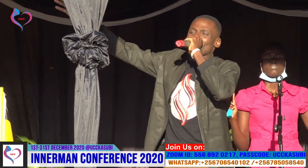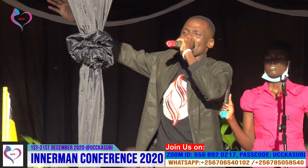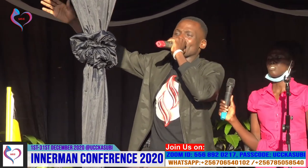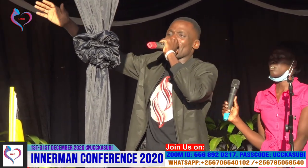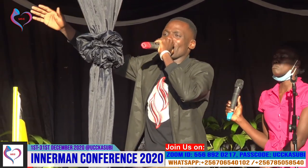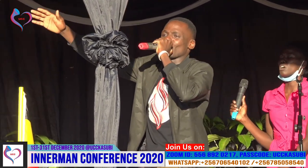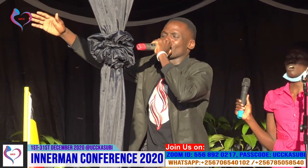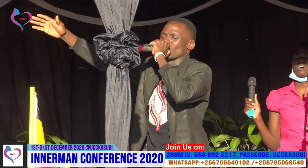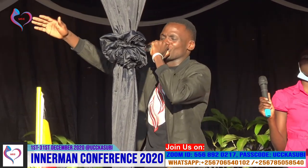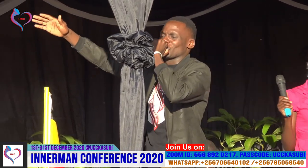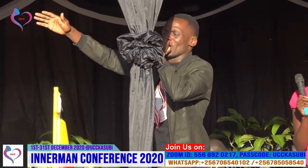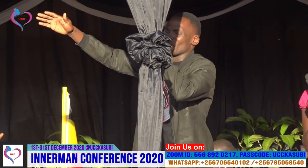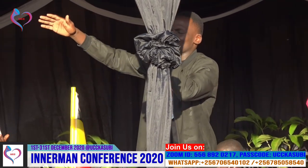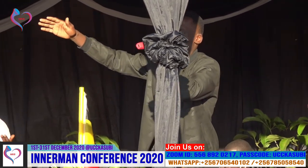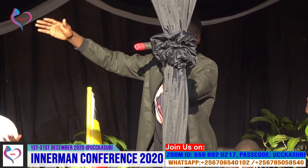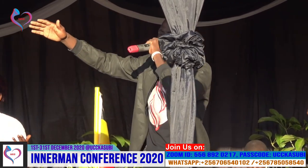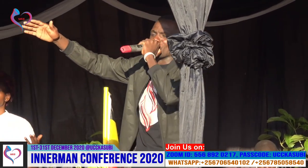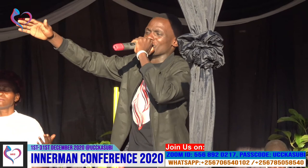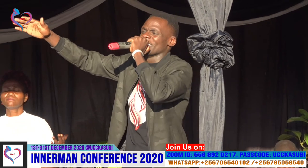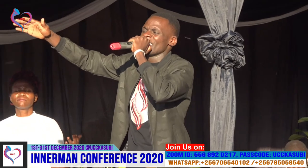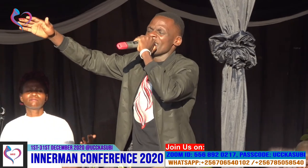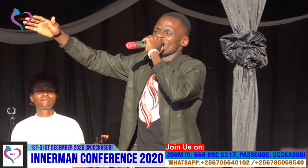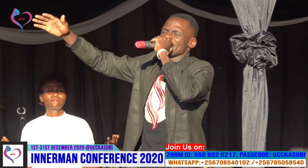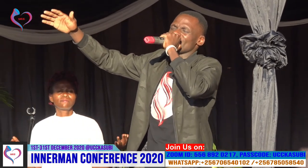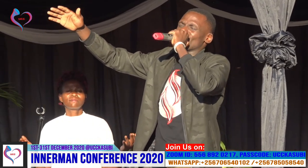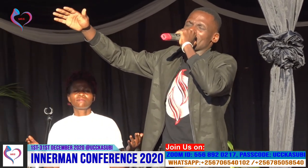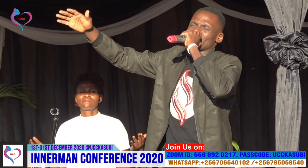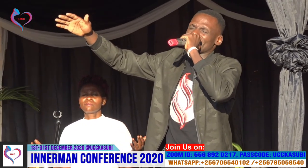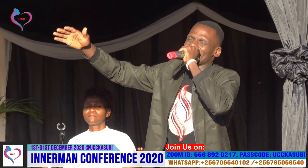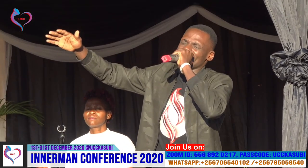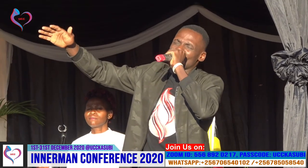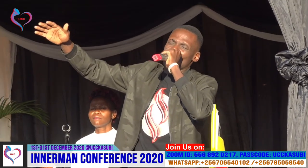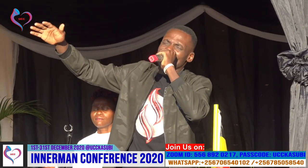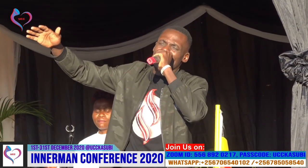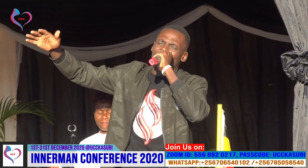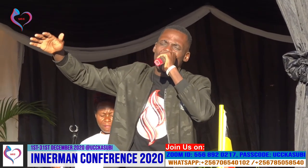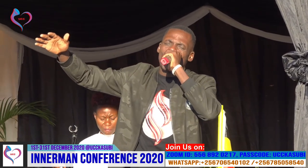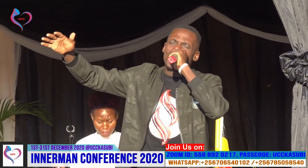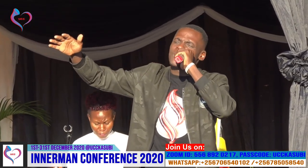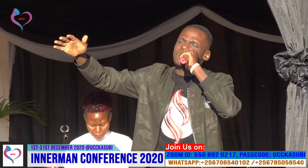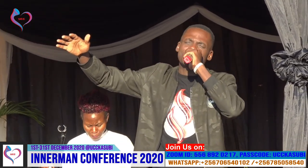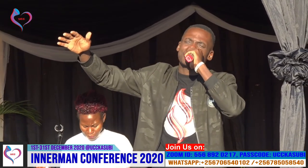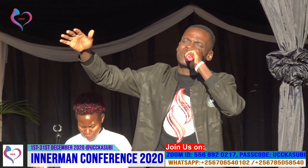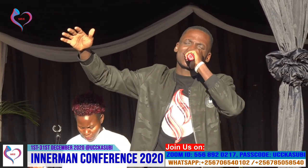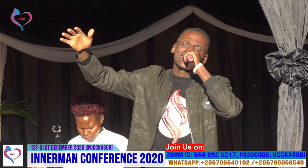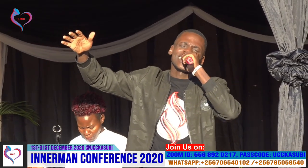Kirala okubanga Mukama akuwadde omusumba ng'omutima gwe bwe guli naye n'otamutegeera obaolyawo.